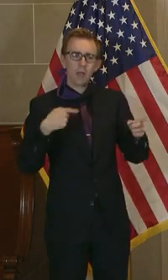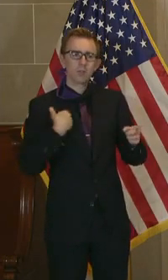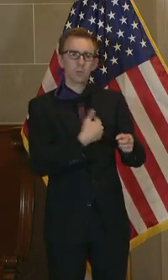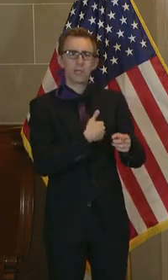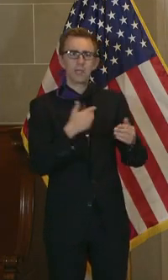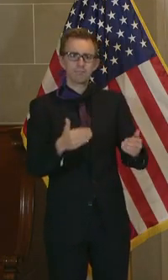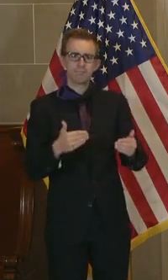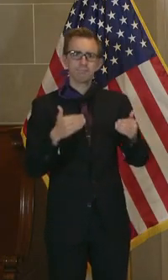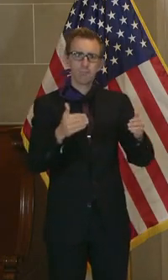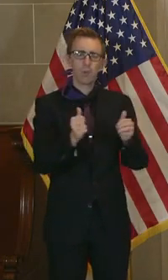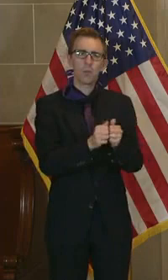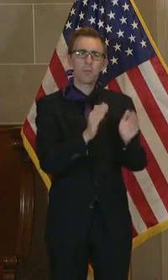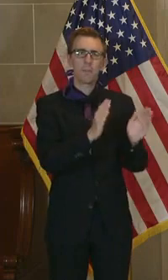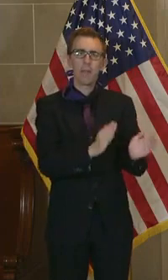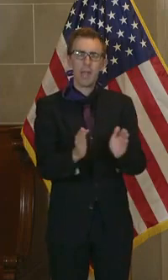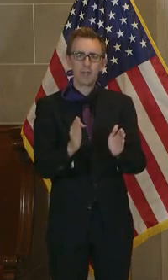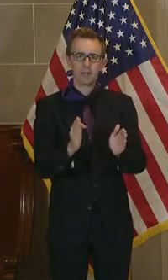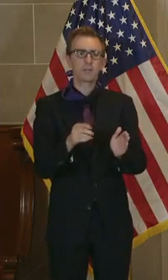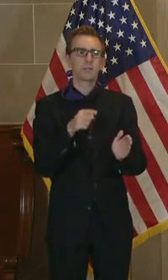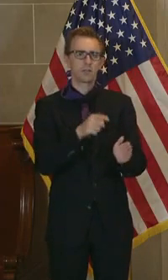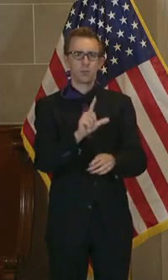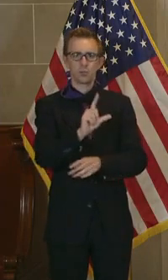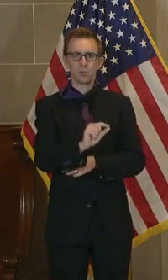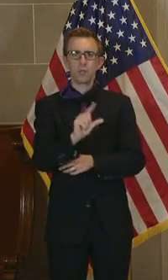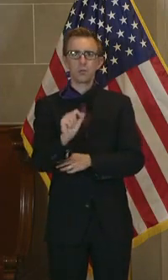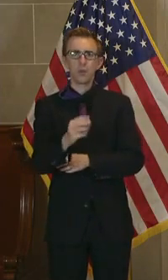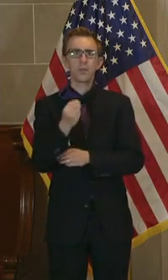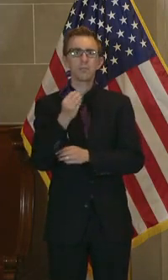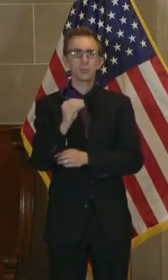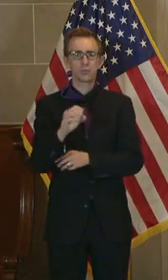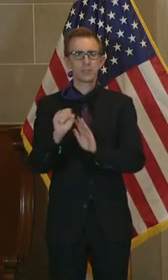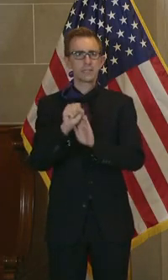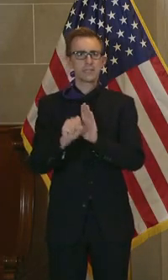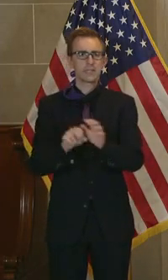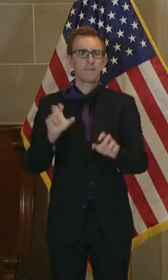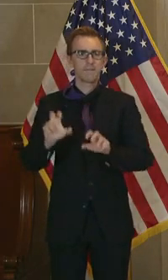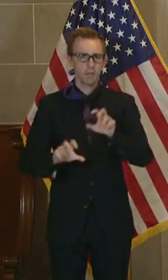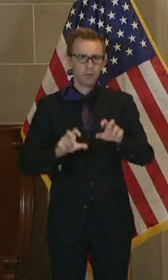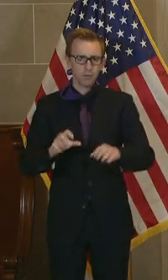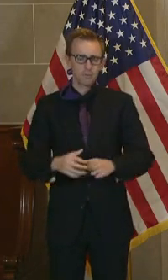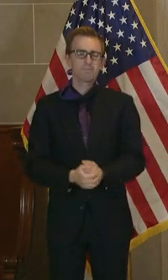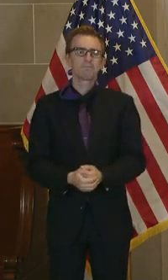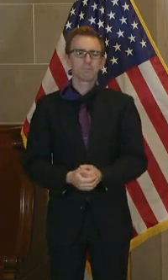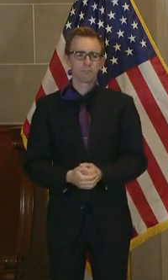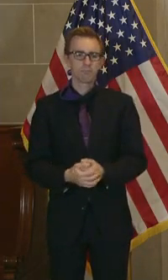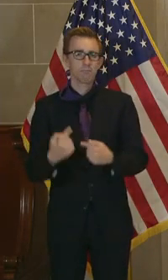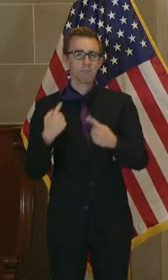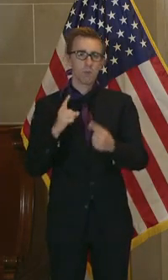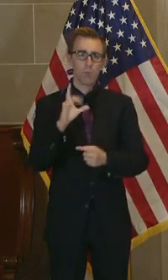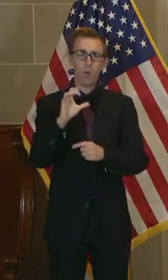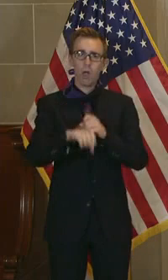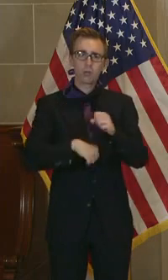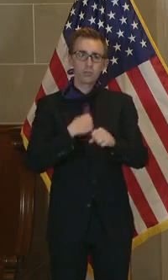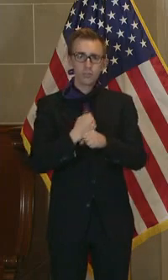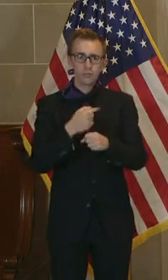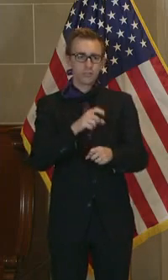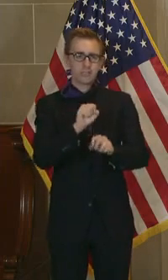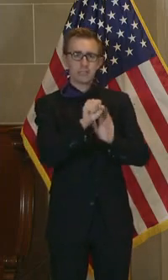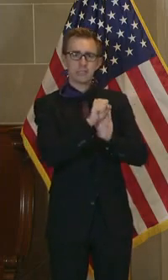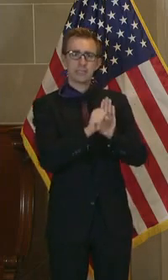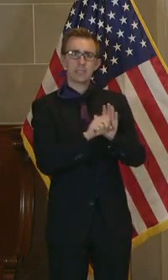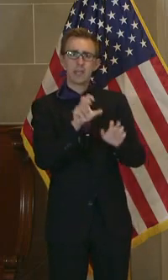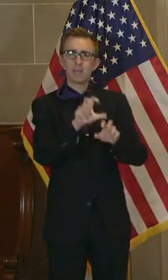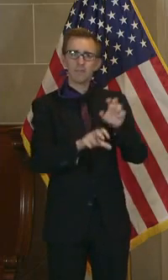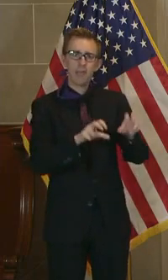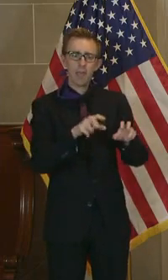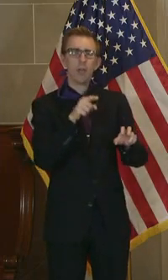forward with plans for the 2020 Missouri State Fair. For more than a century, the State Fair has been